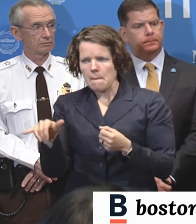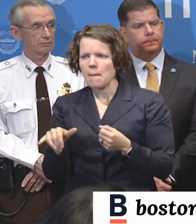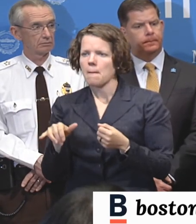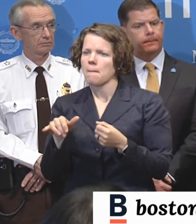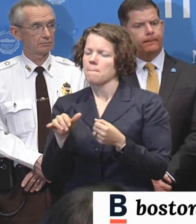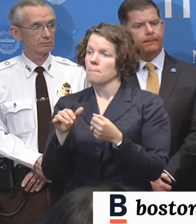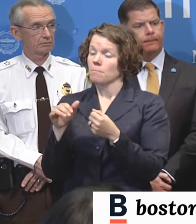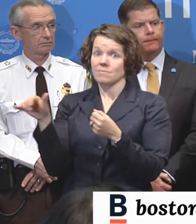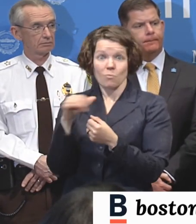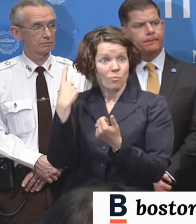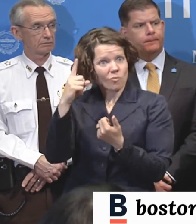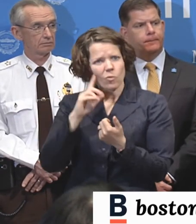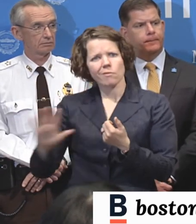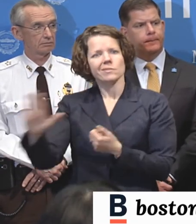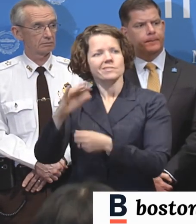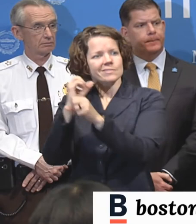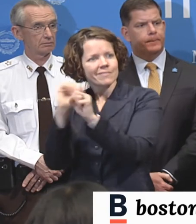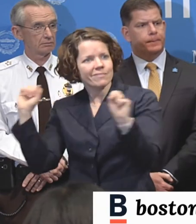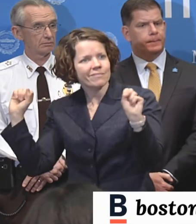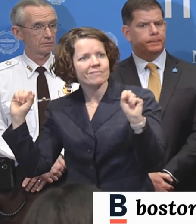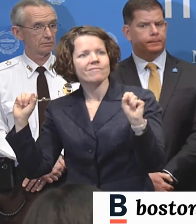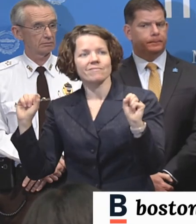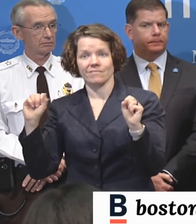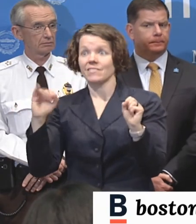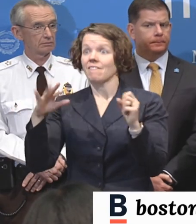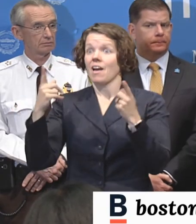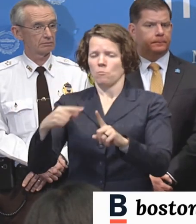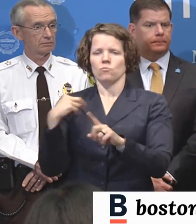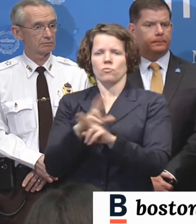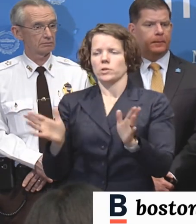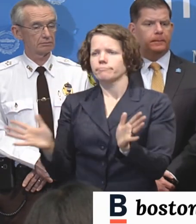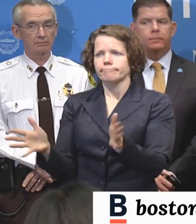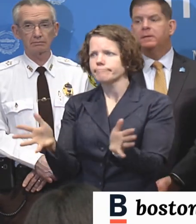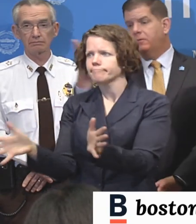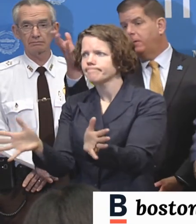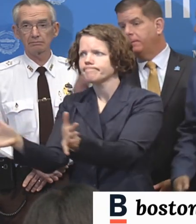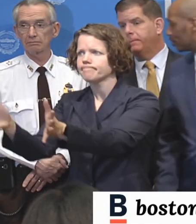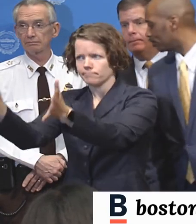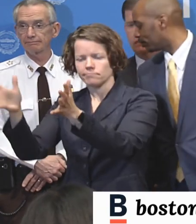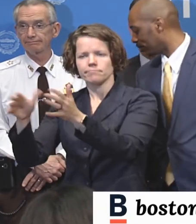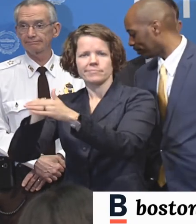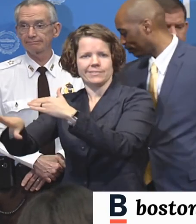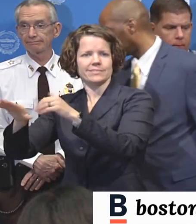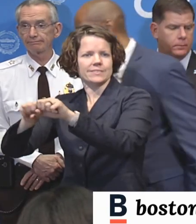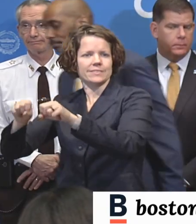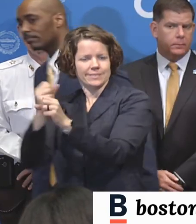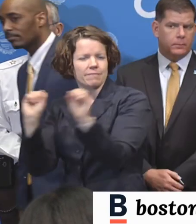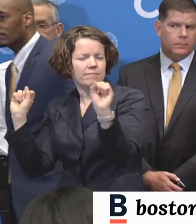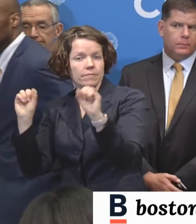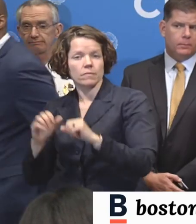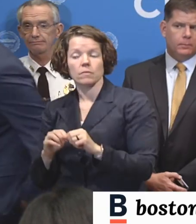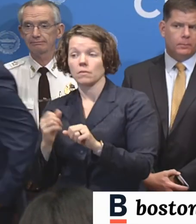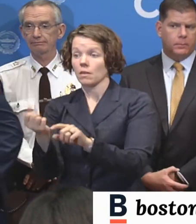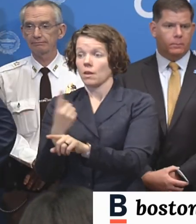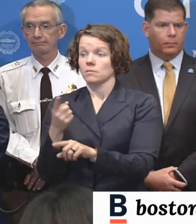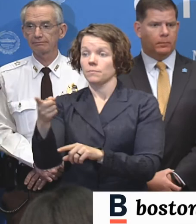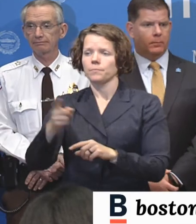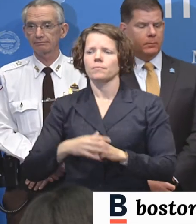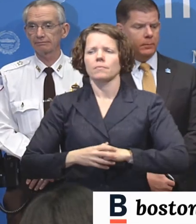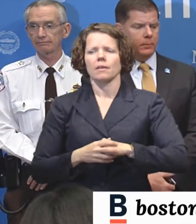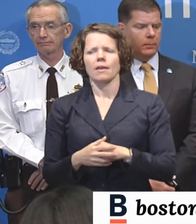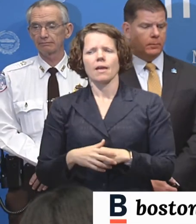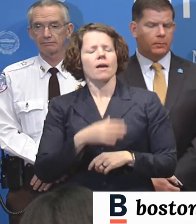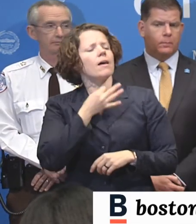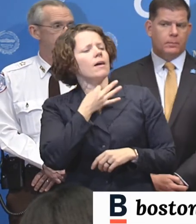safe havens for people to go to if we encounter that event. Okay. Yes, sir. Yeah, Tom, my question is actually kind of almost a follow-up,